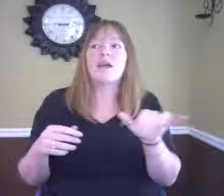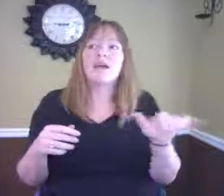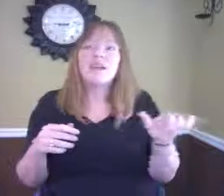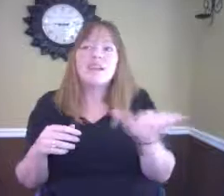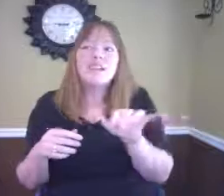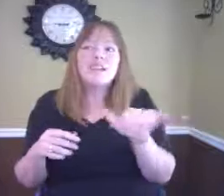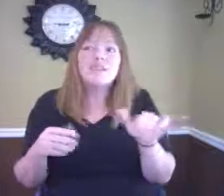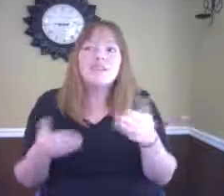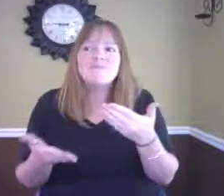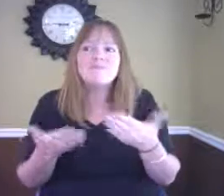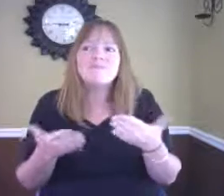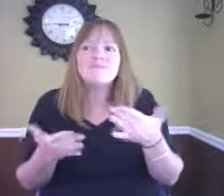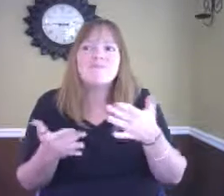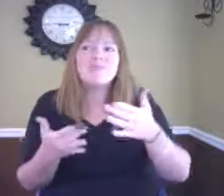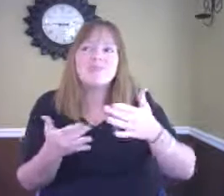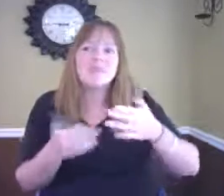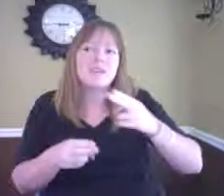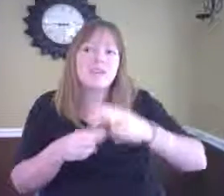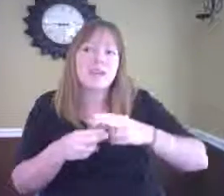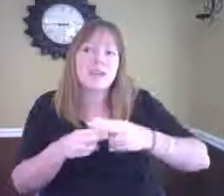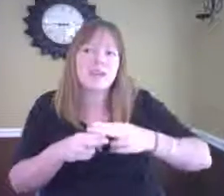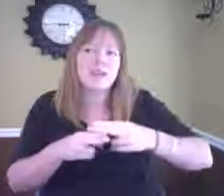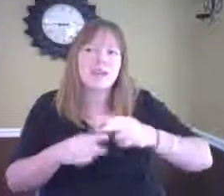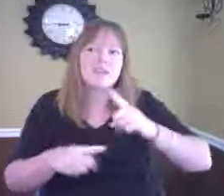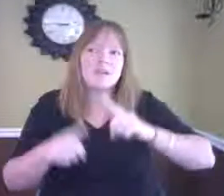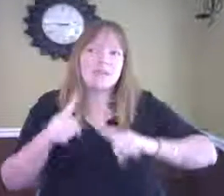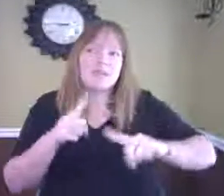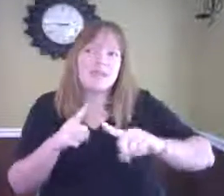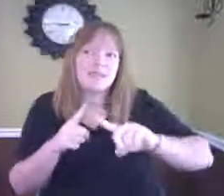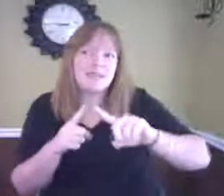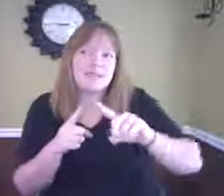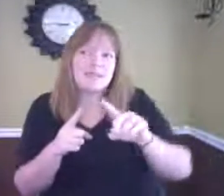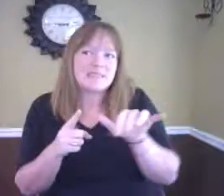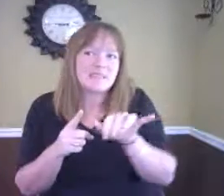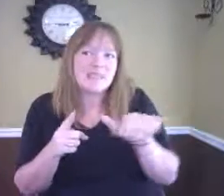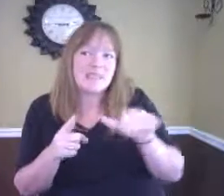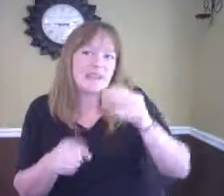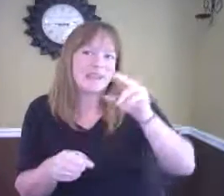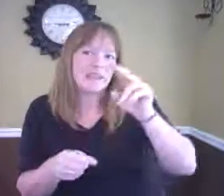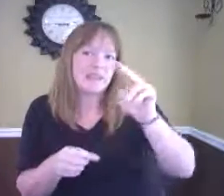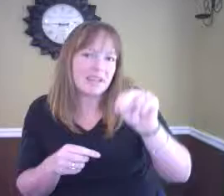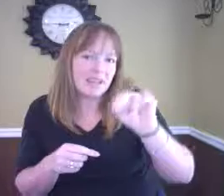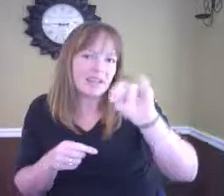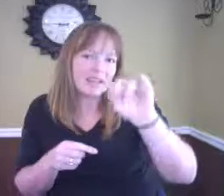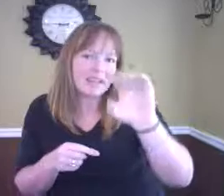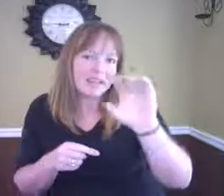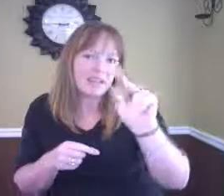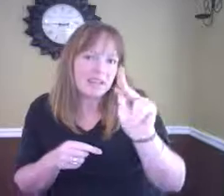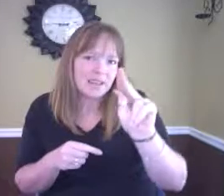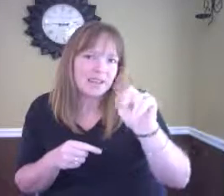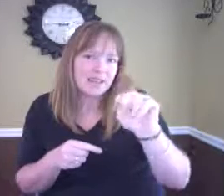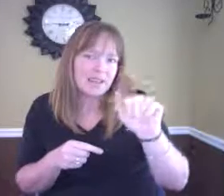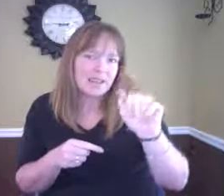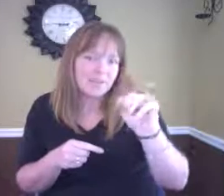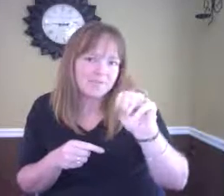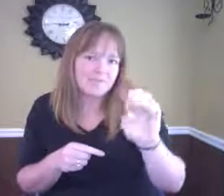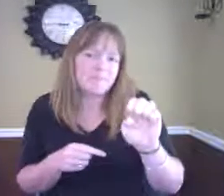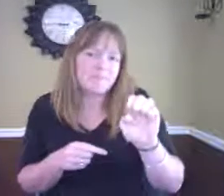nicknames where you're given a sign that's representative of you as a person. So instead of having to sign